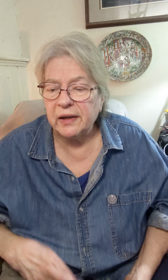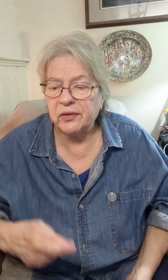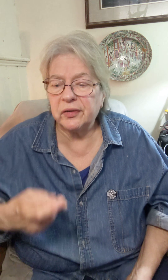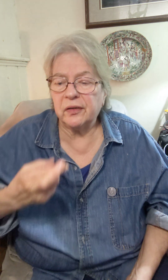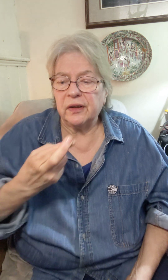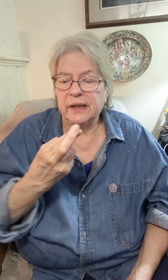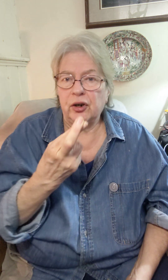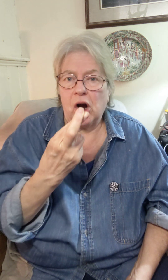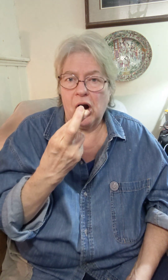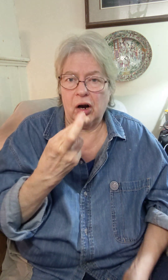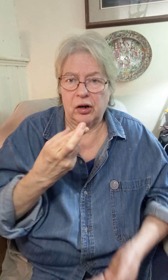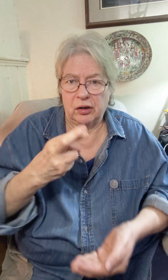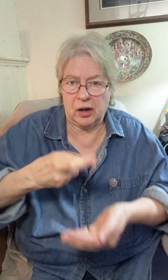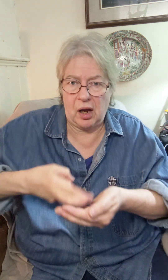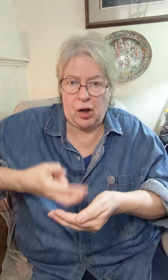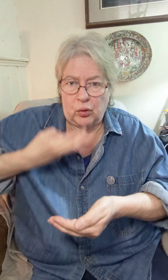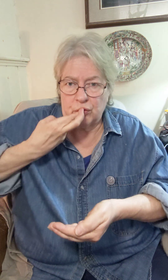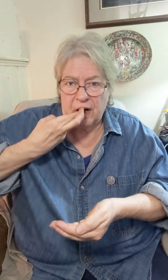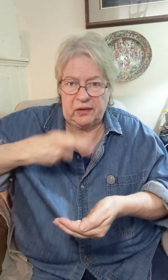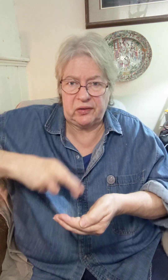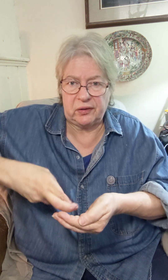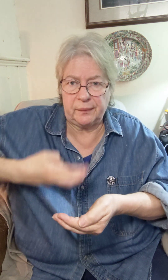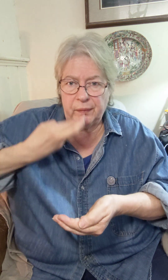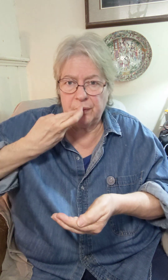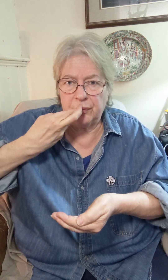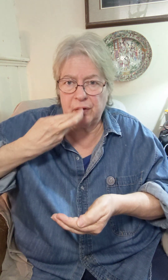Rice. The letter R. Rice.